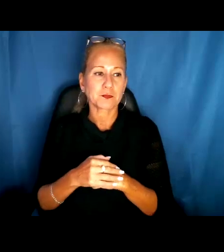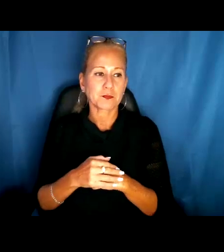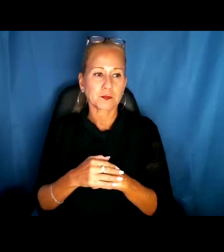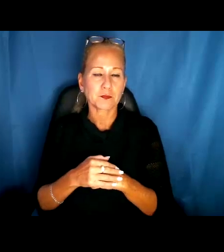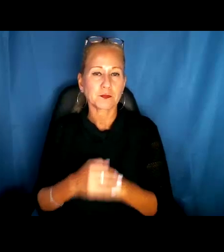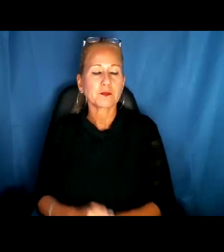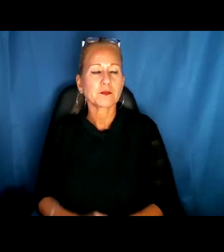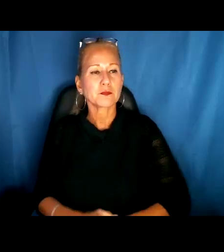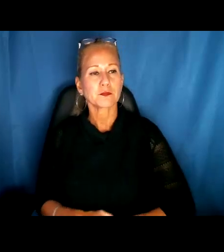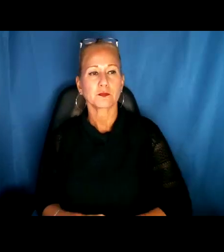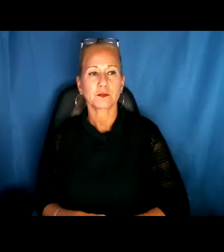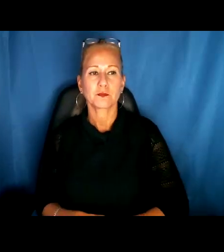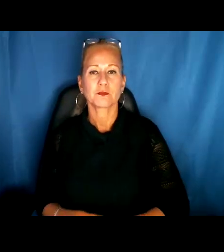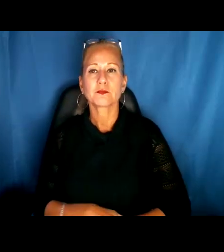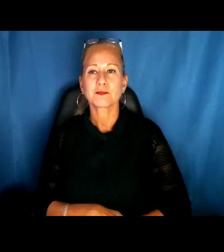Next slide, please.